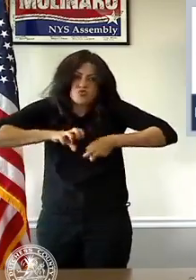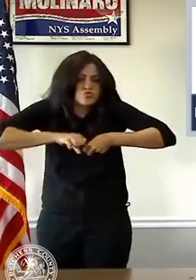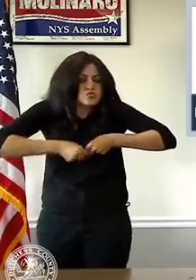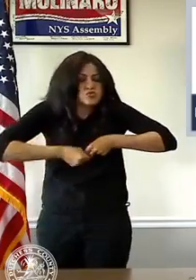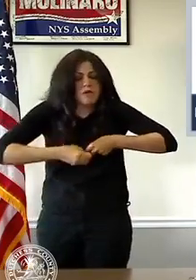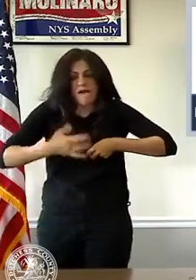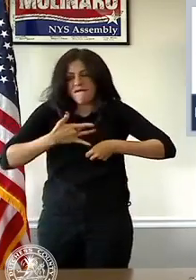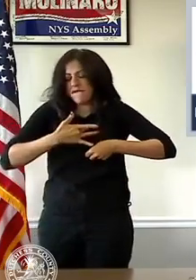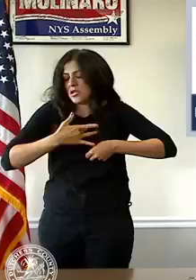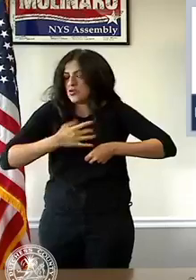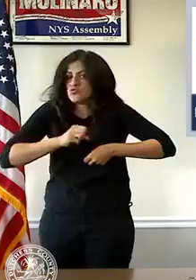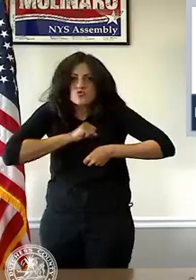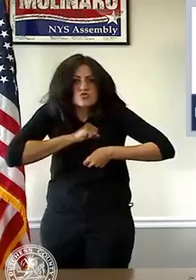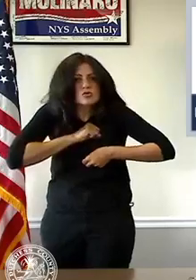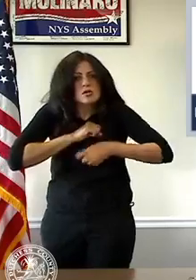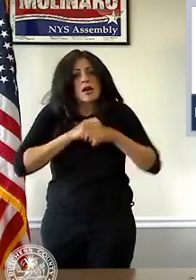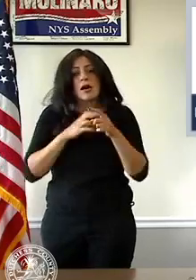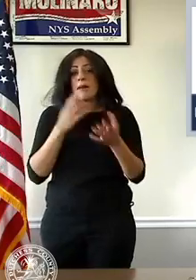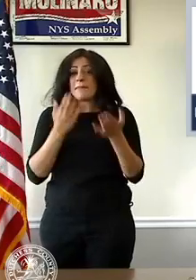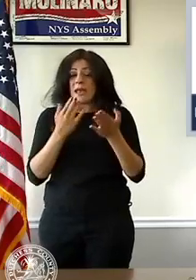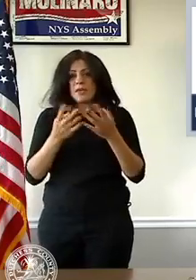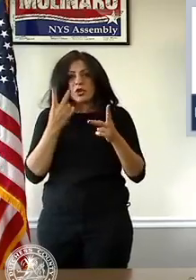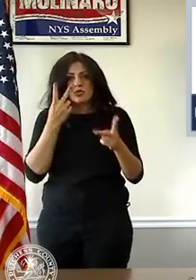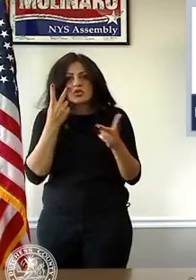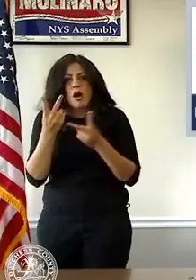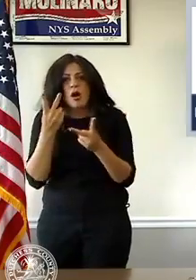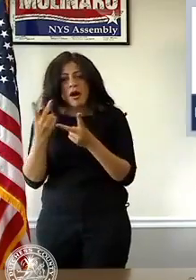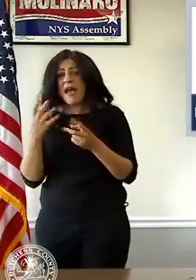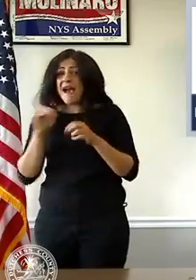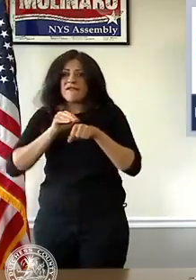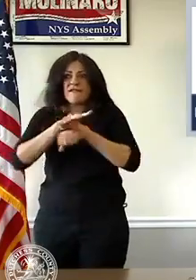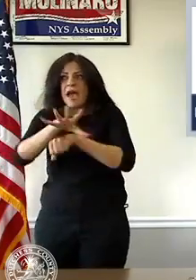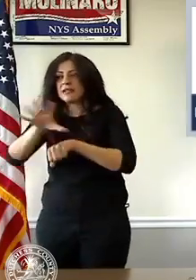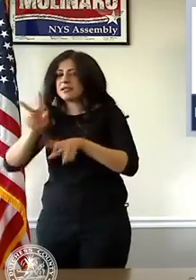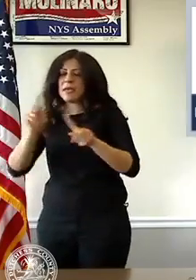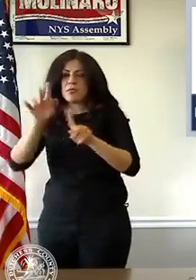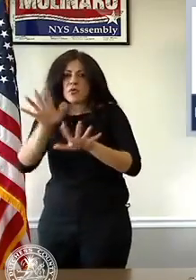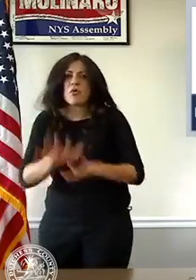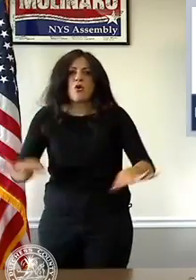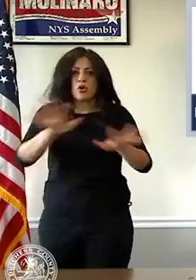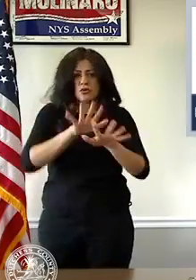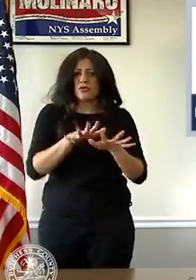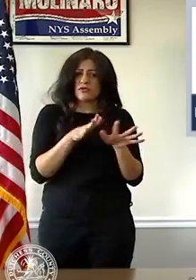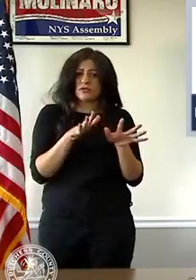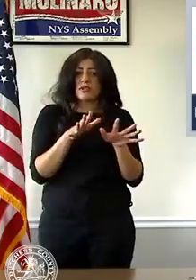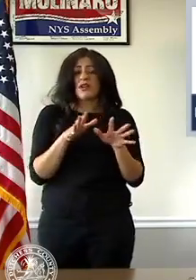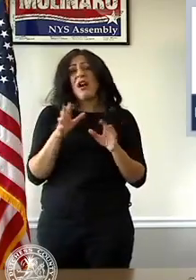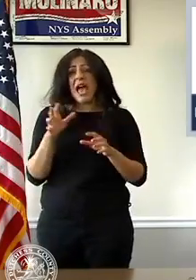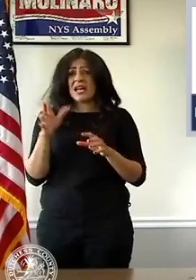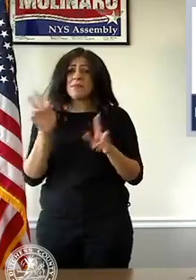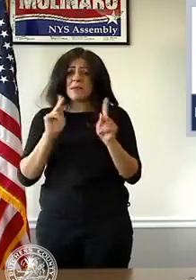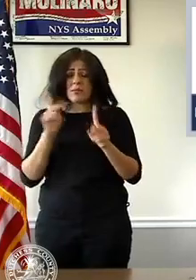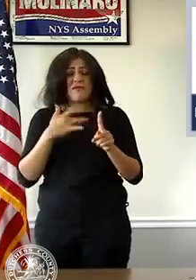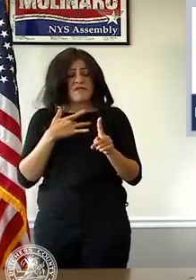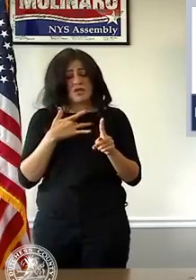or what you saw, how that affects you, it affects a lot of people. and affects a lot of people poorly. What occurred in Minneapolis